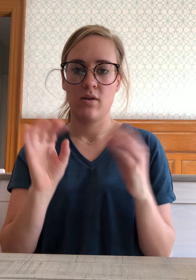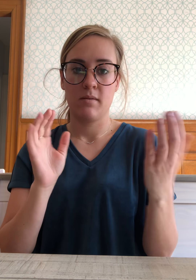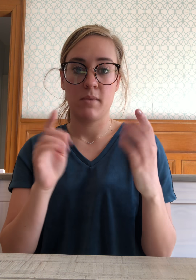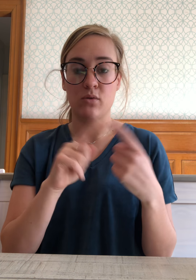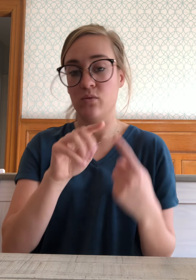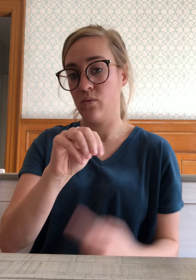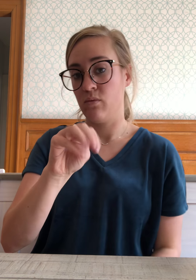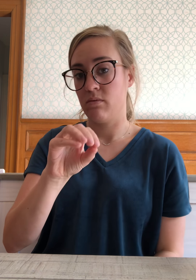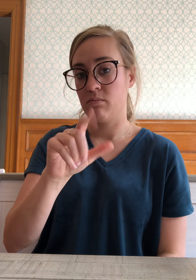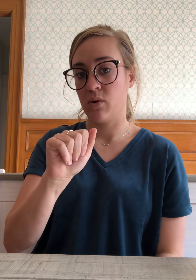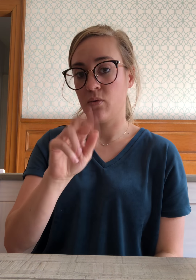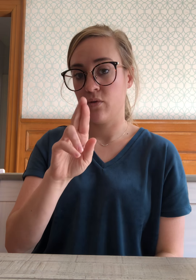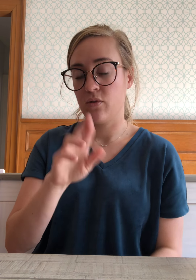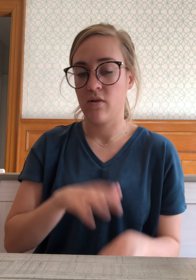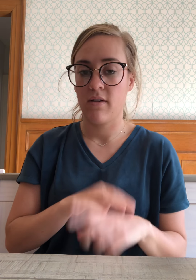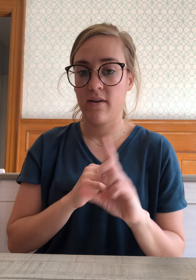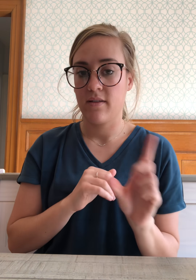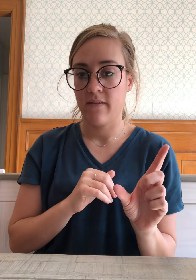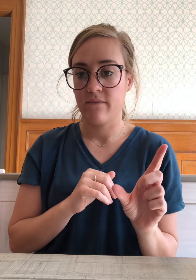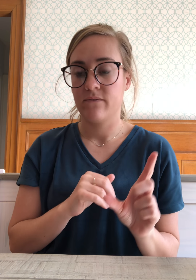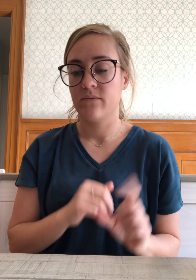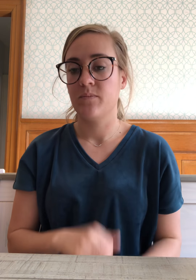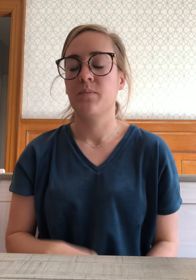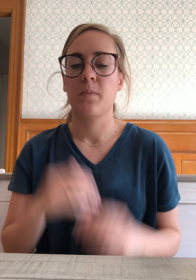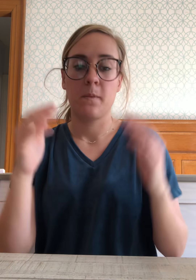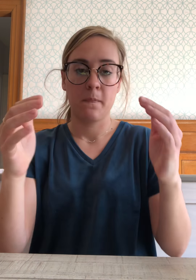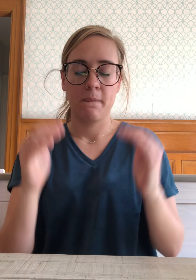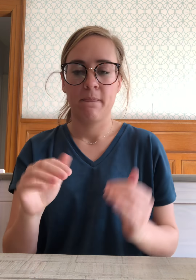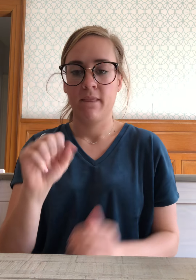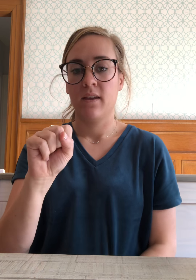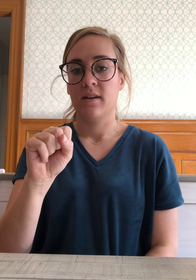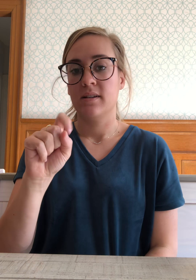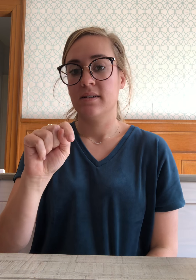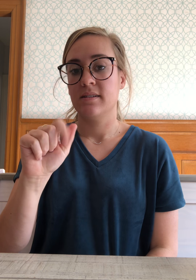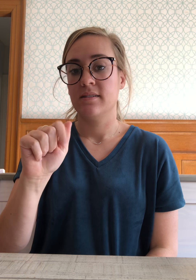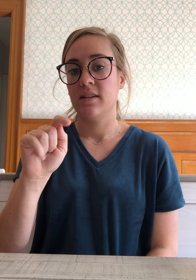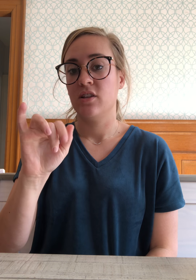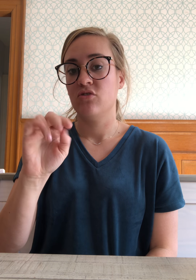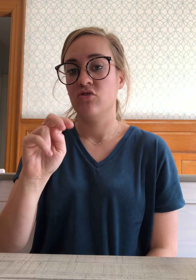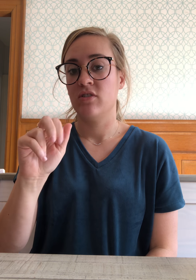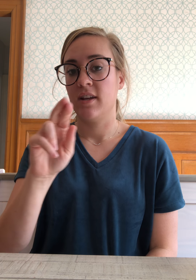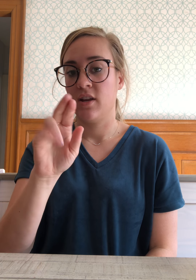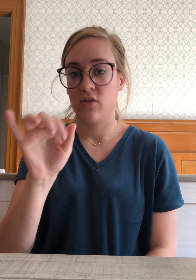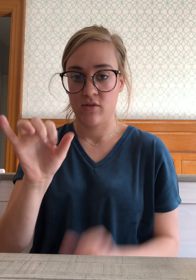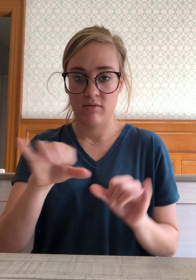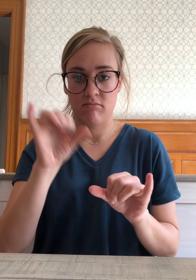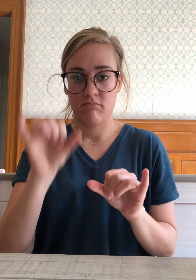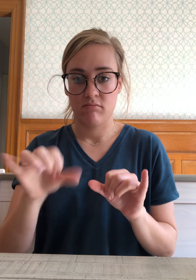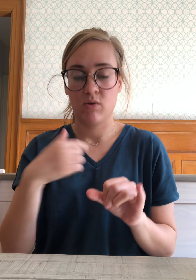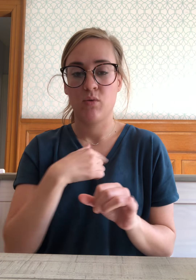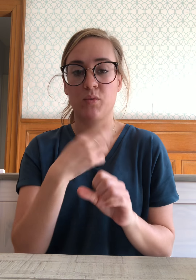the left. Stationary anchorage, we're utilizing 3 teeth on the